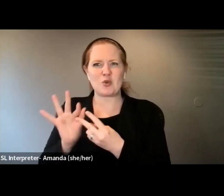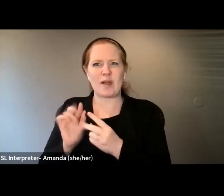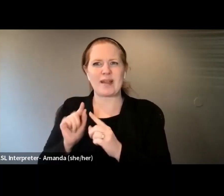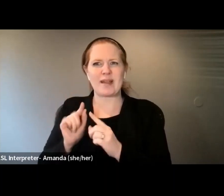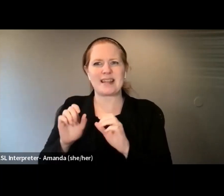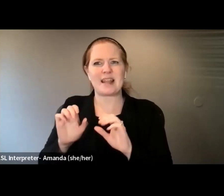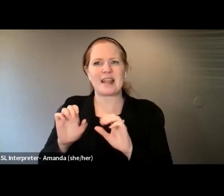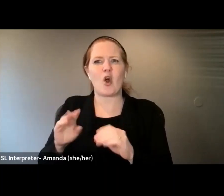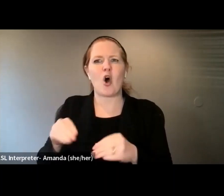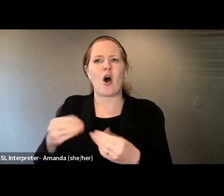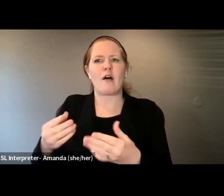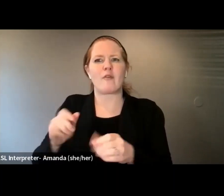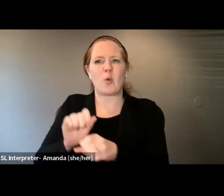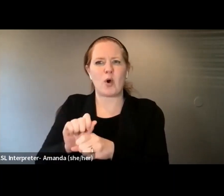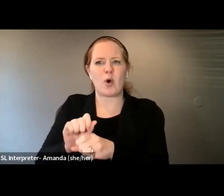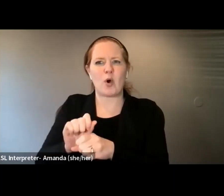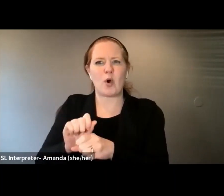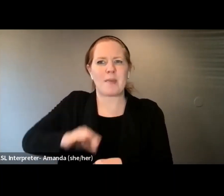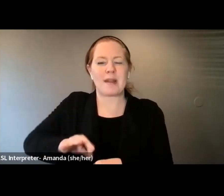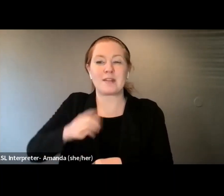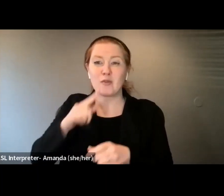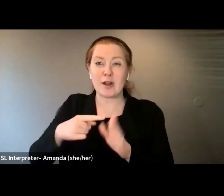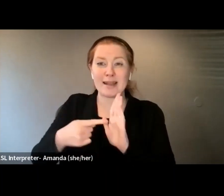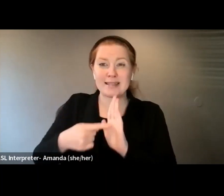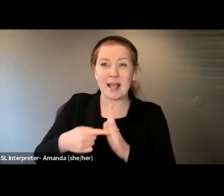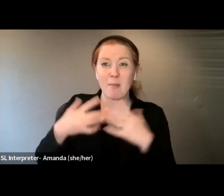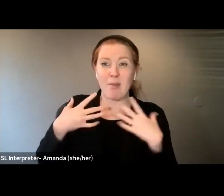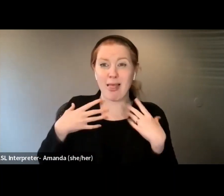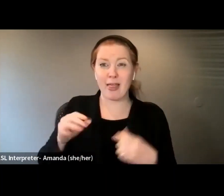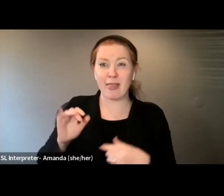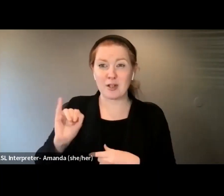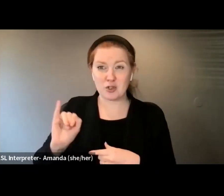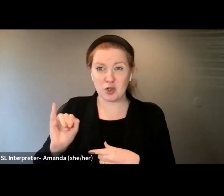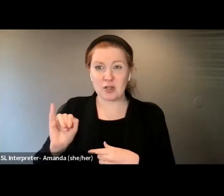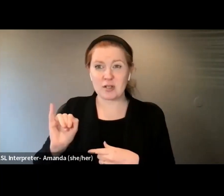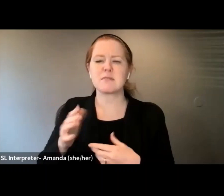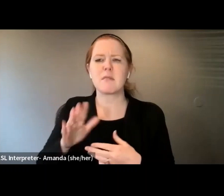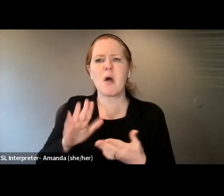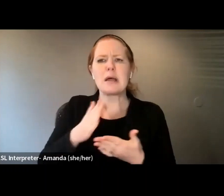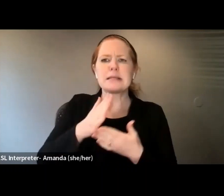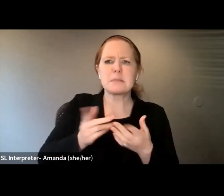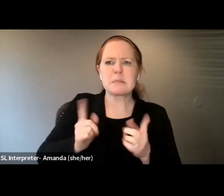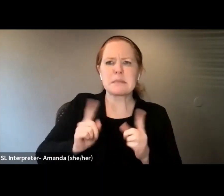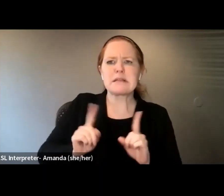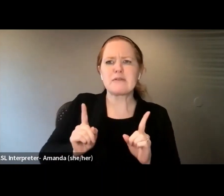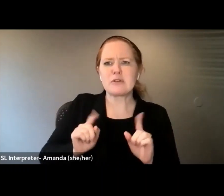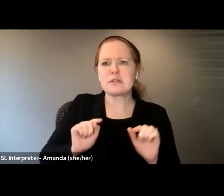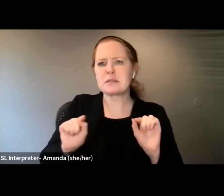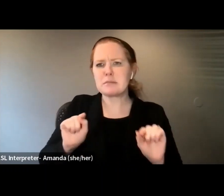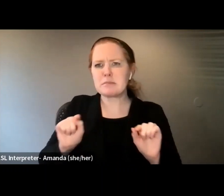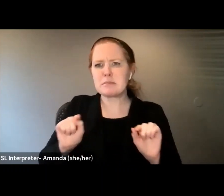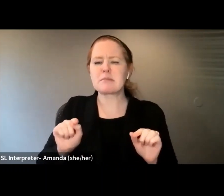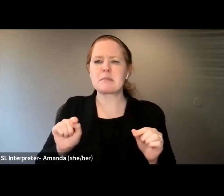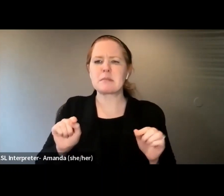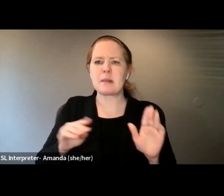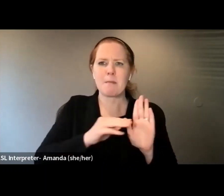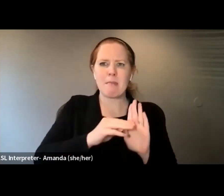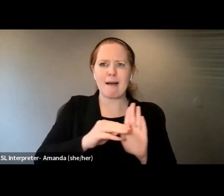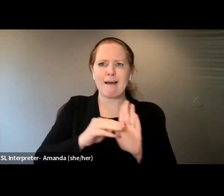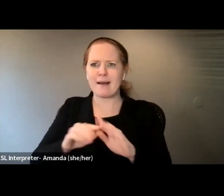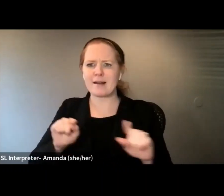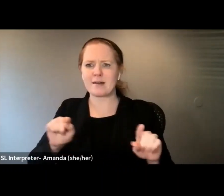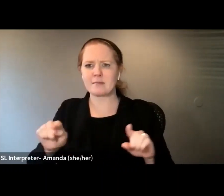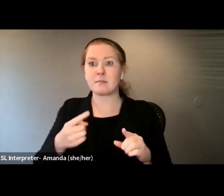worker benefits like health insurance. So there are some slight differences in terms of these models. I would not say that one